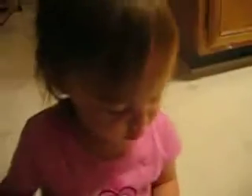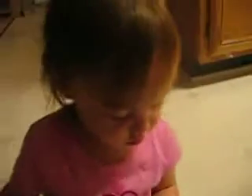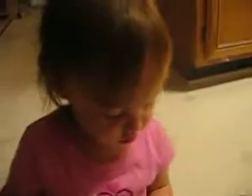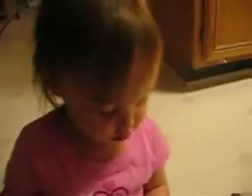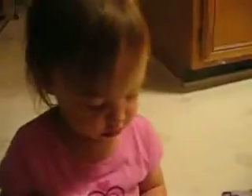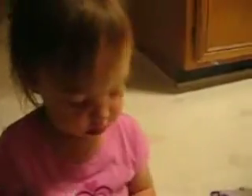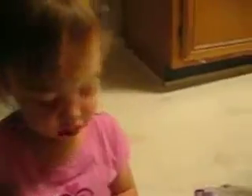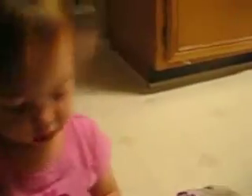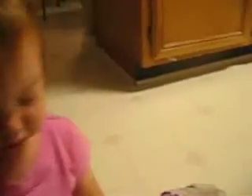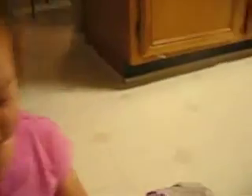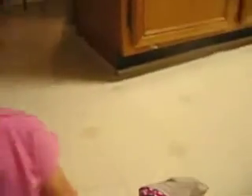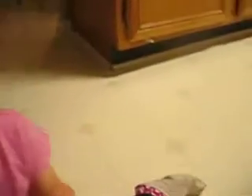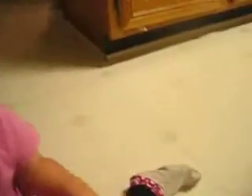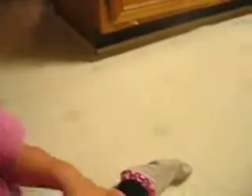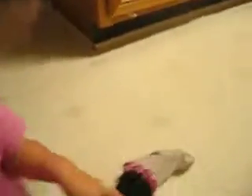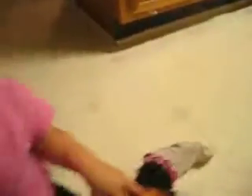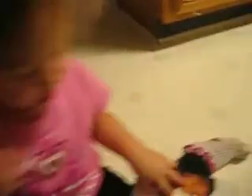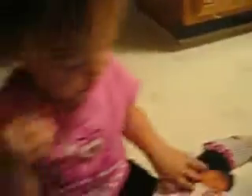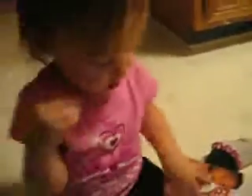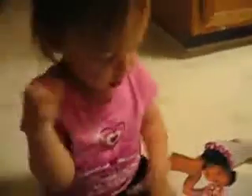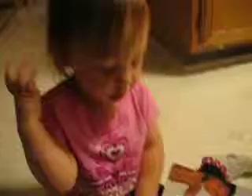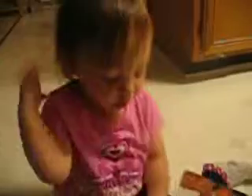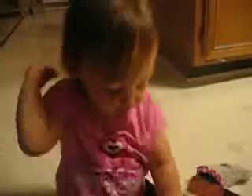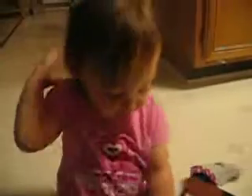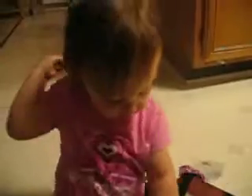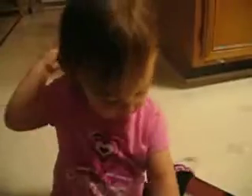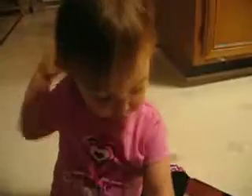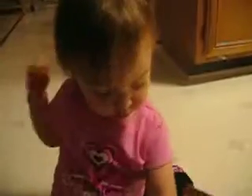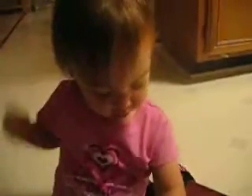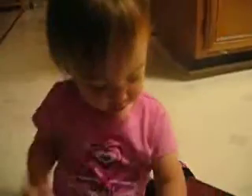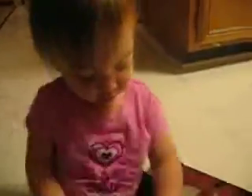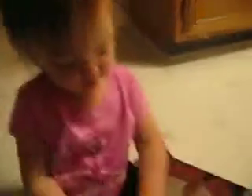we're going to watch her. Alright, ball. Right.